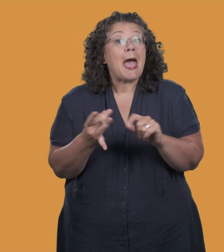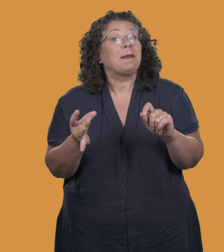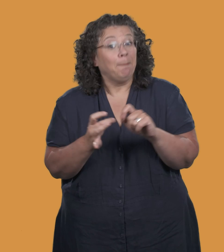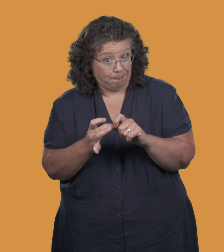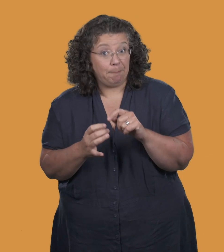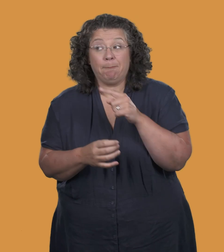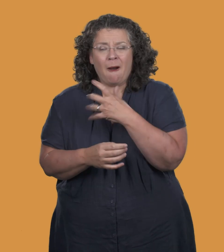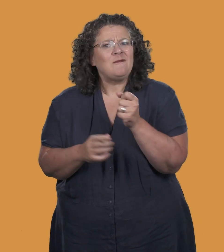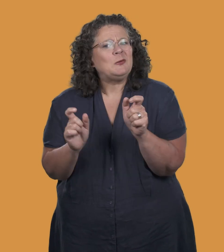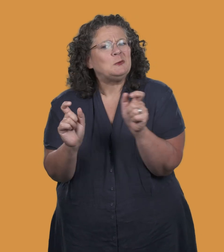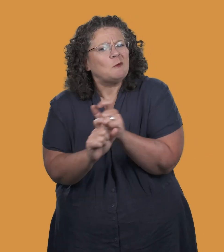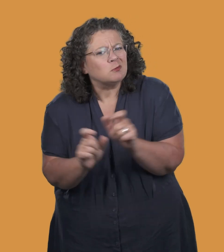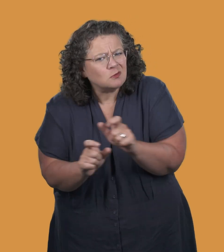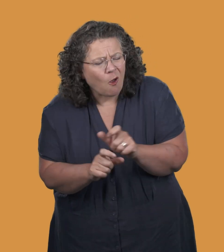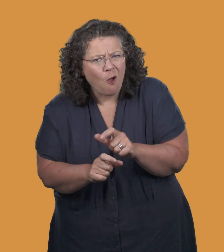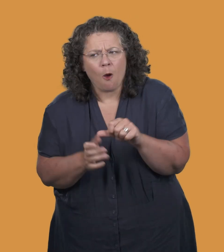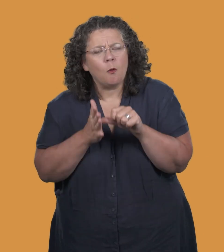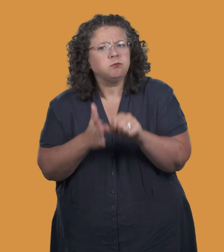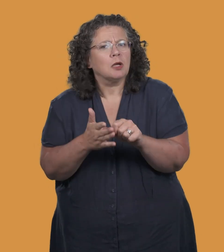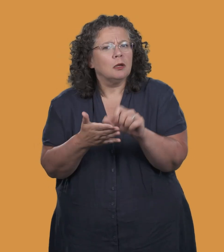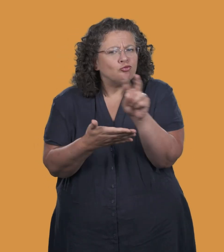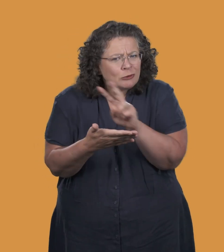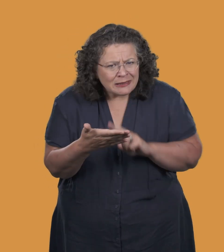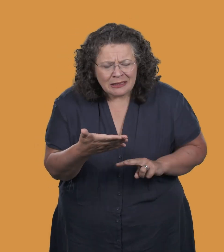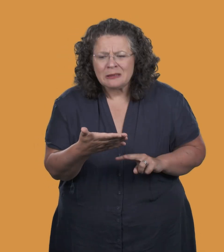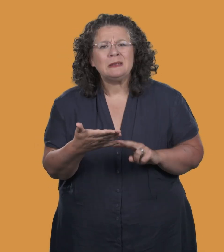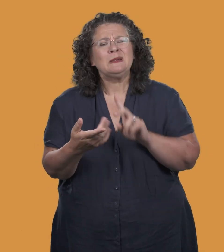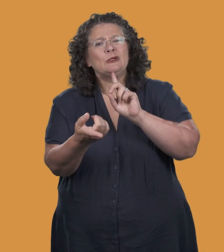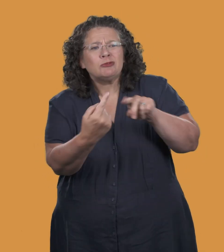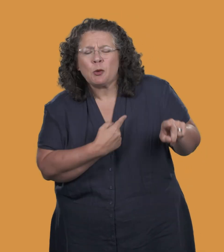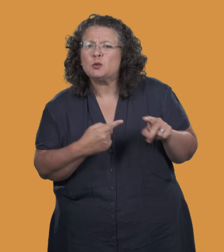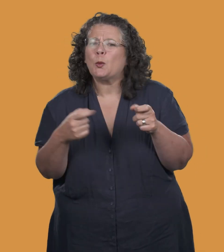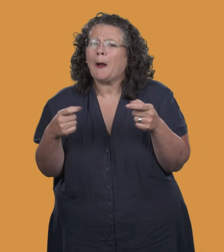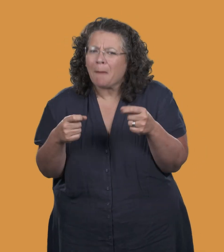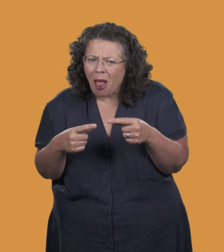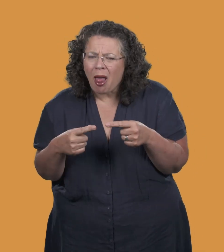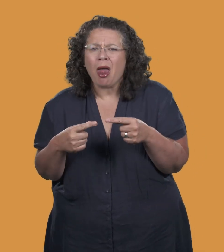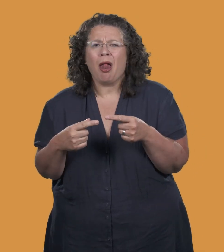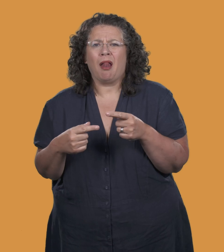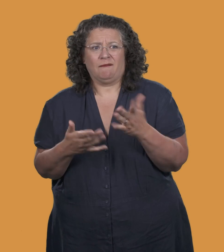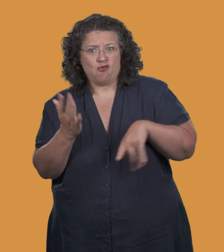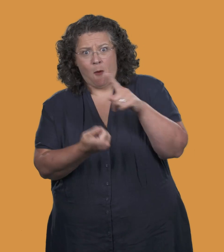Habib has dyslexia and has difficulty reading and responding to emails from